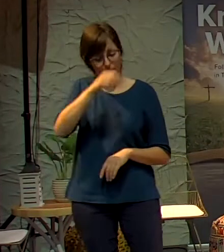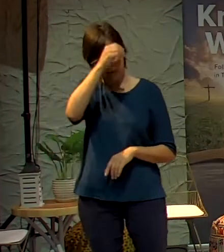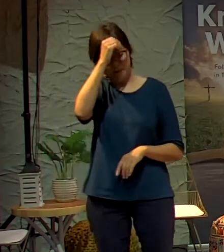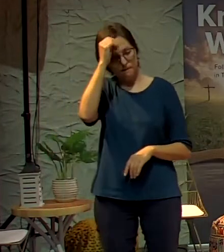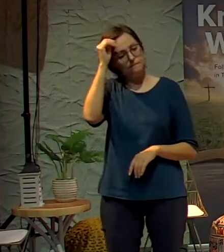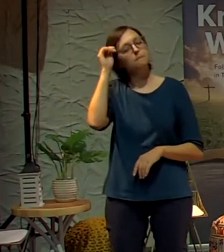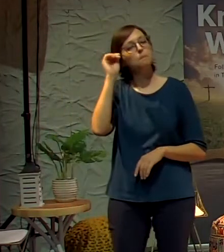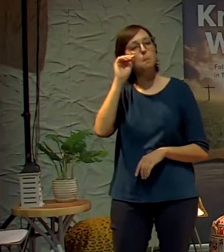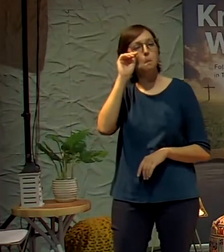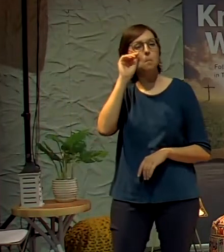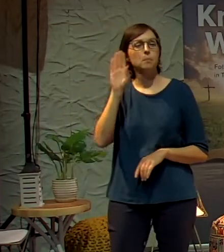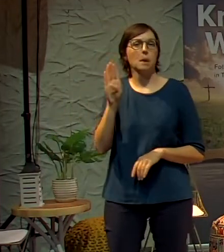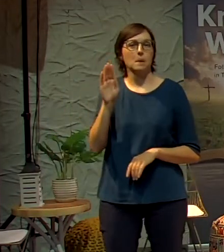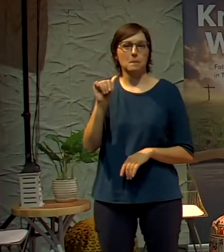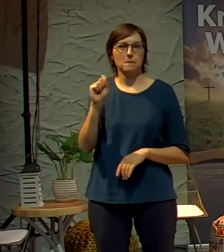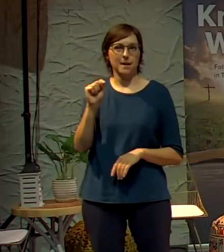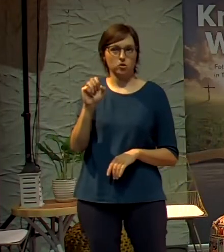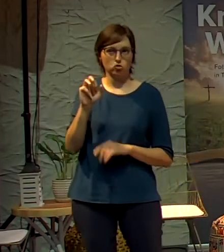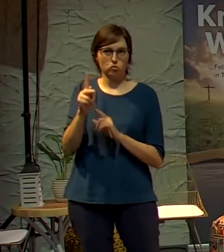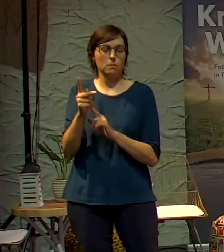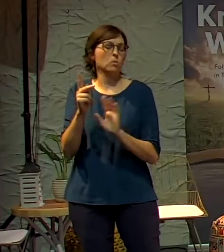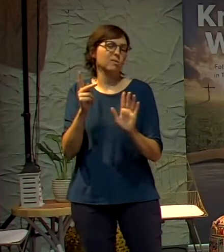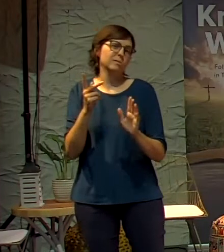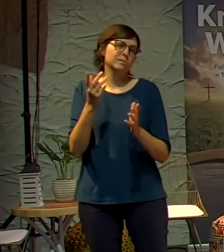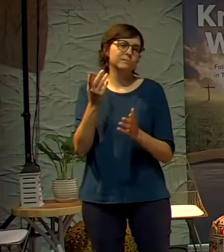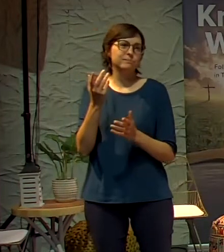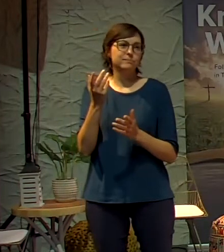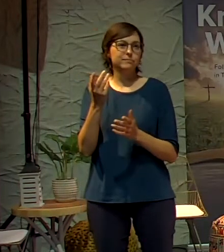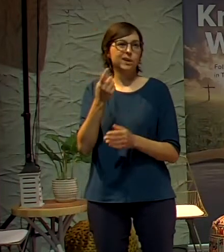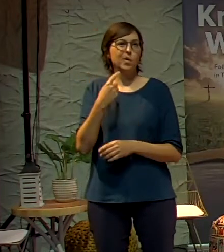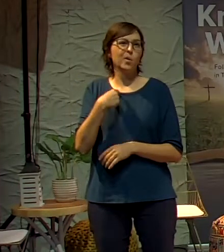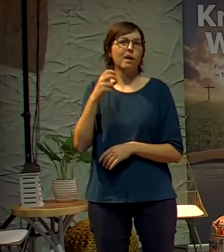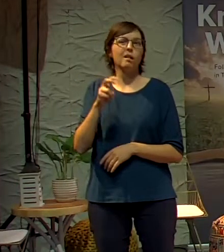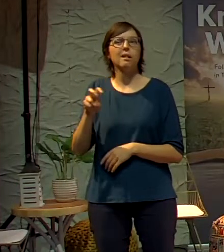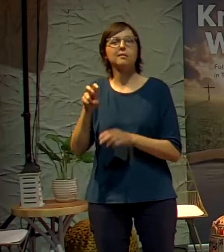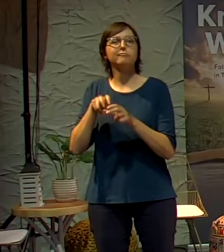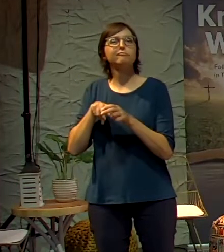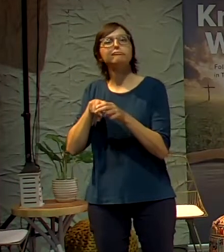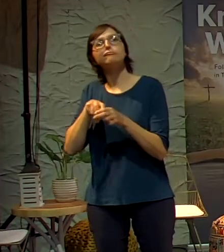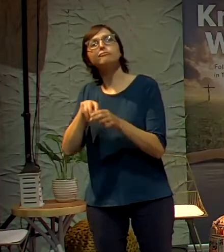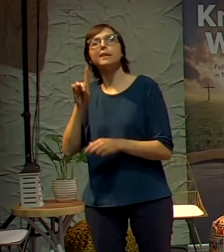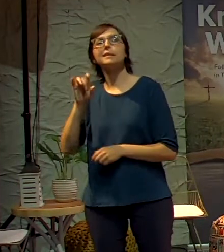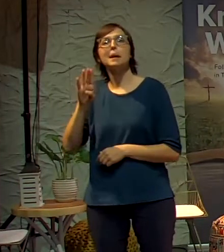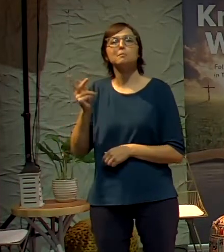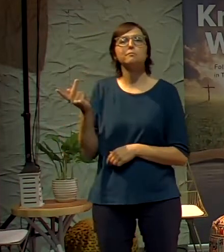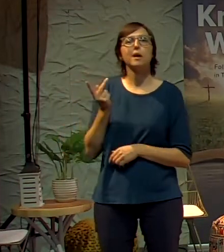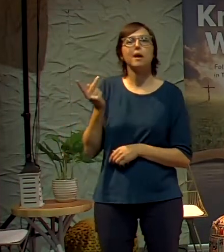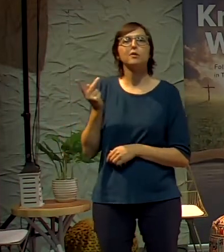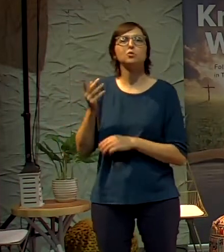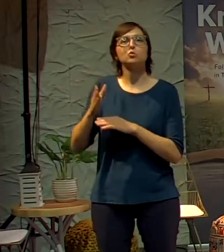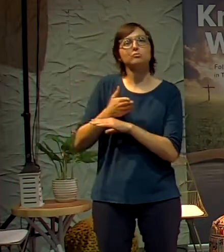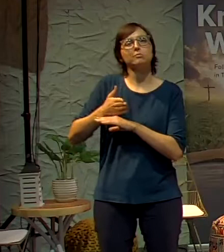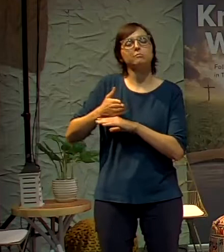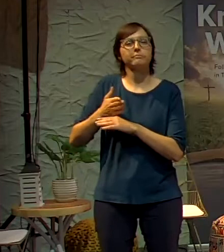we're coming from Bastrop, and Deb, you know, when we go on longer sort of rides, Deb and I take turns showing each other music we